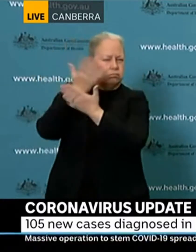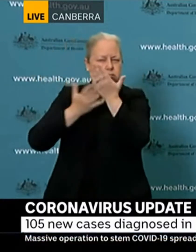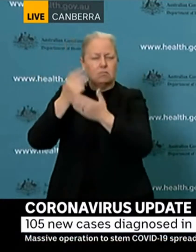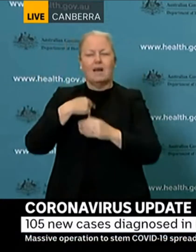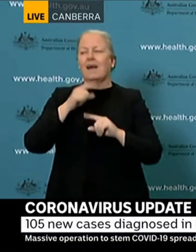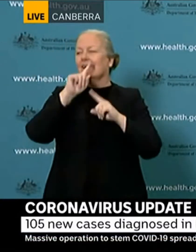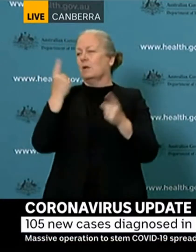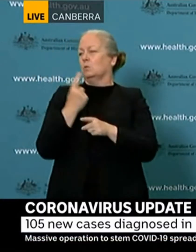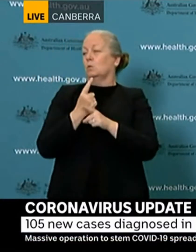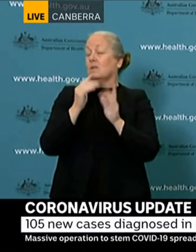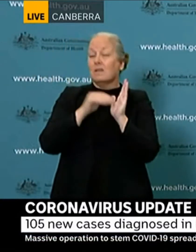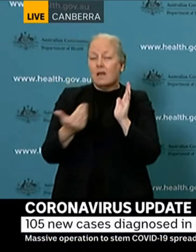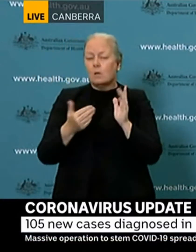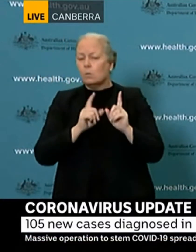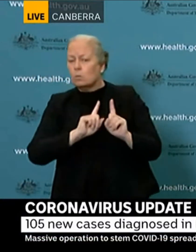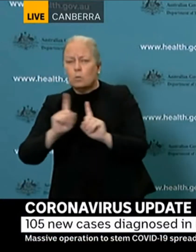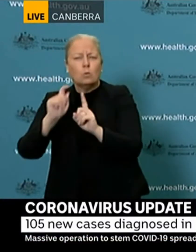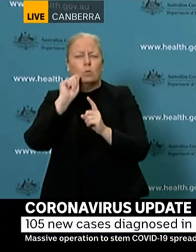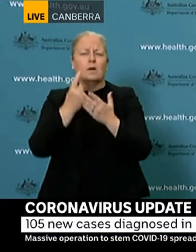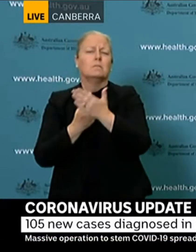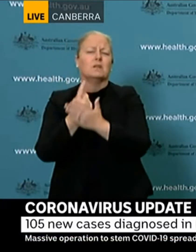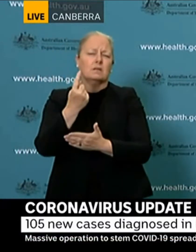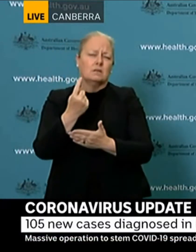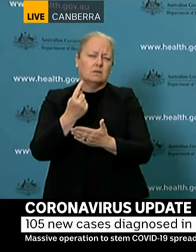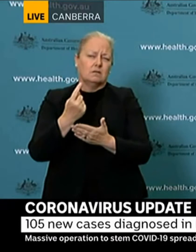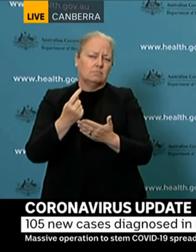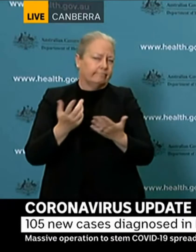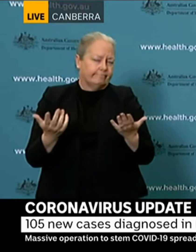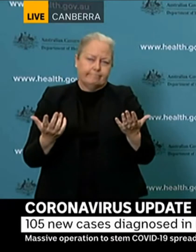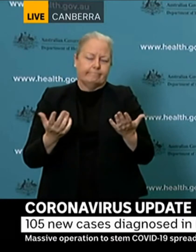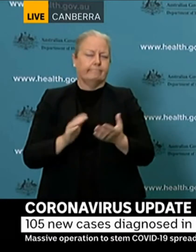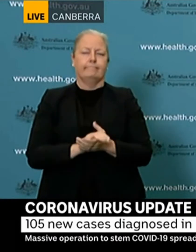into the details of what that might lead to in terms of